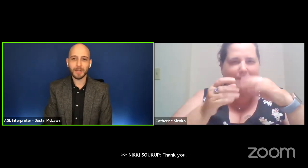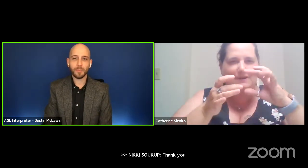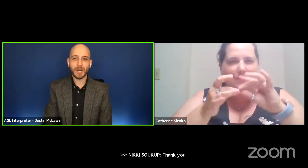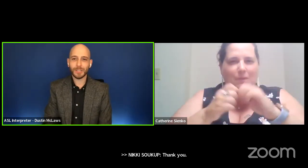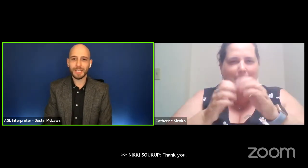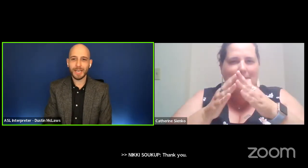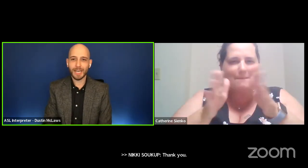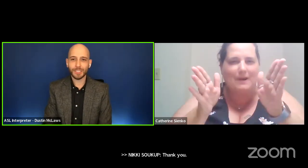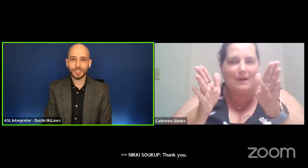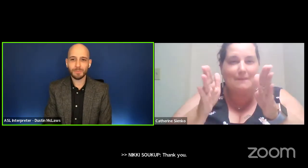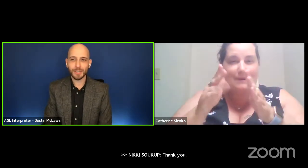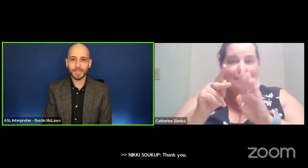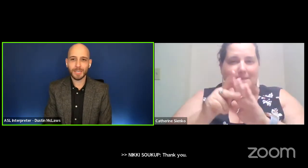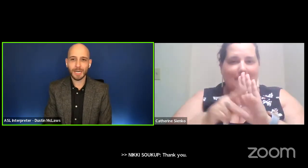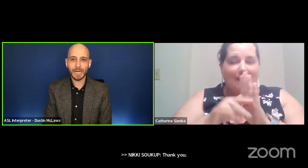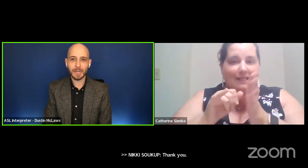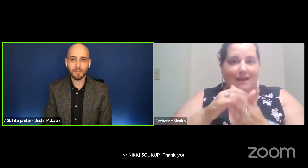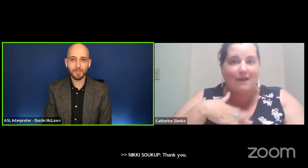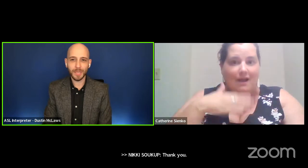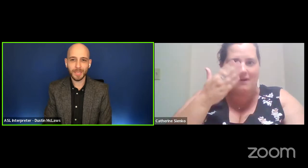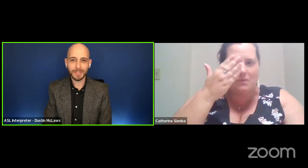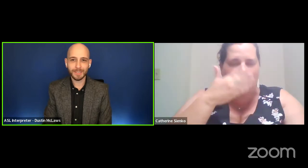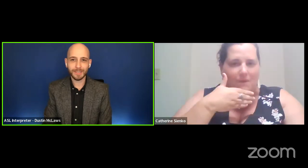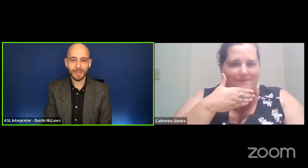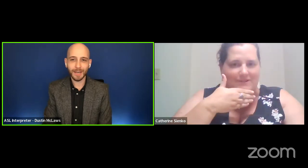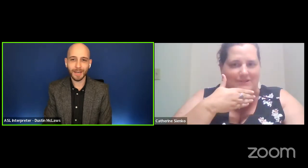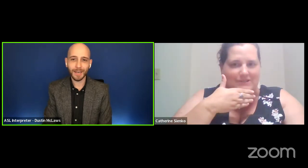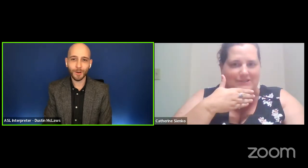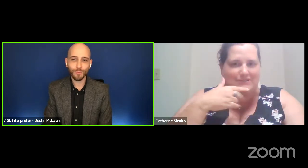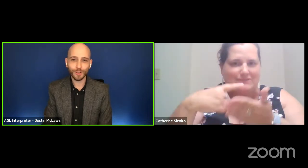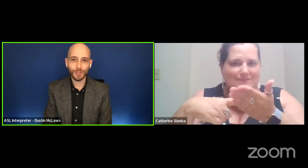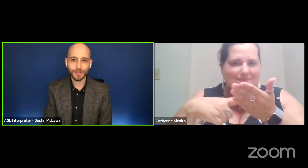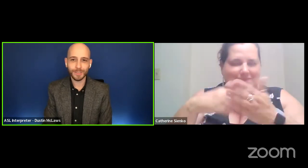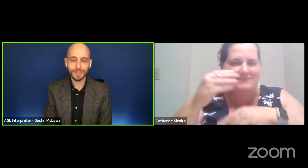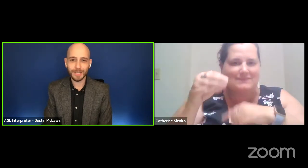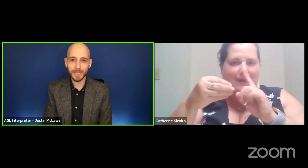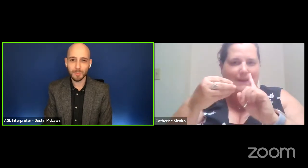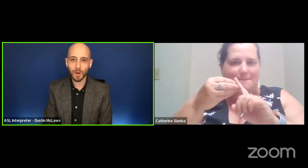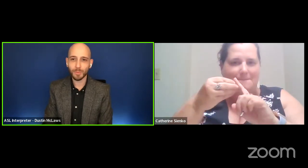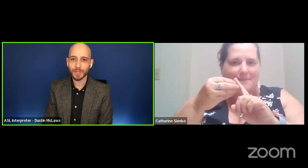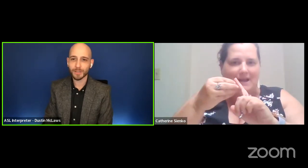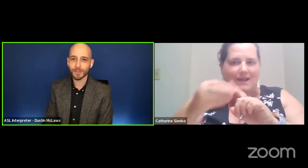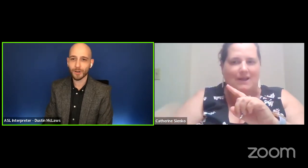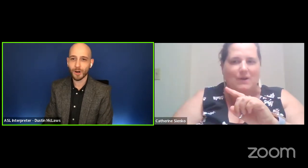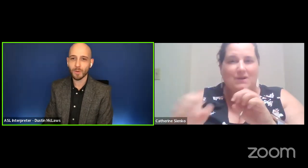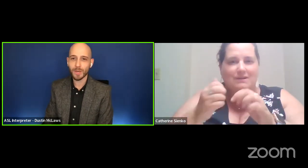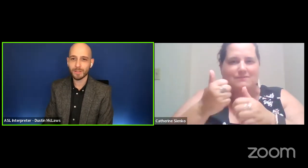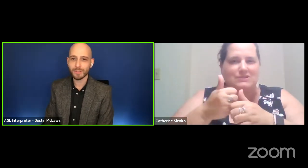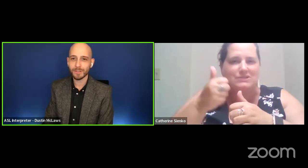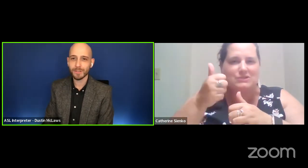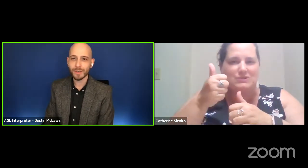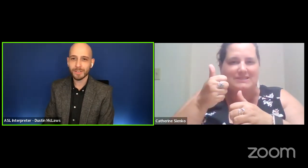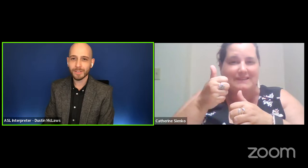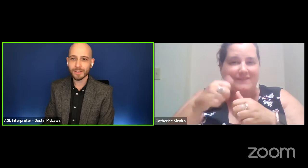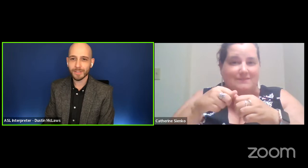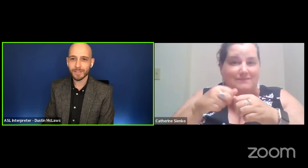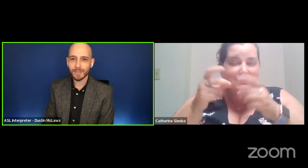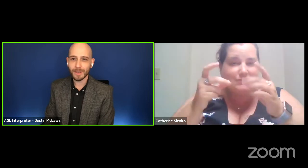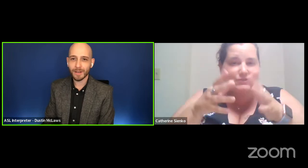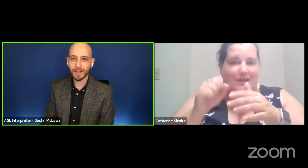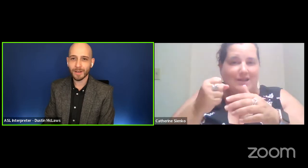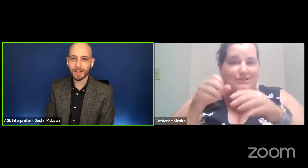All right, apparently I jumped the gun a bit. I overlooked the public comment